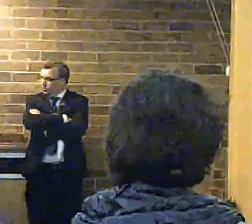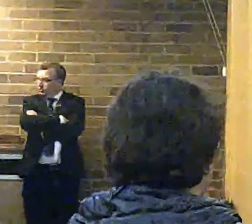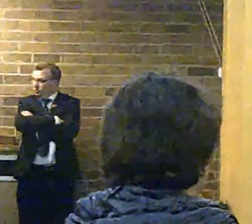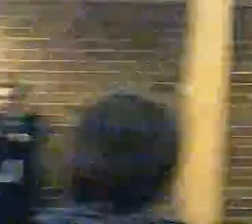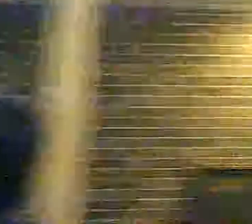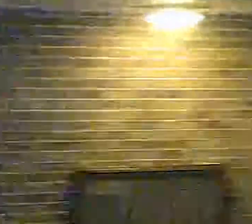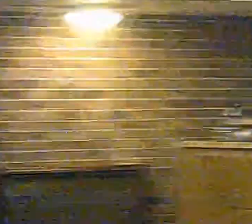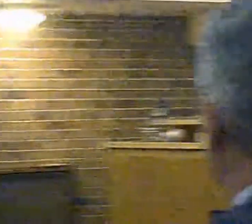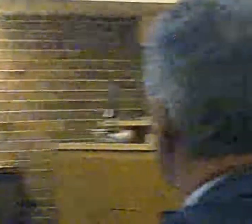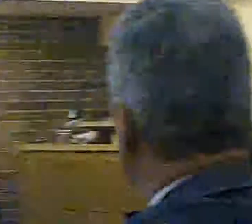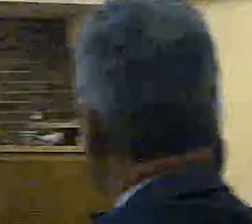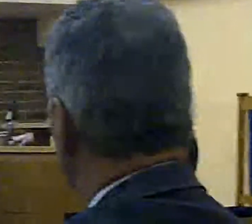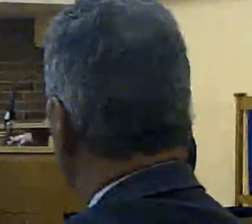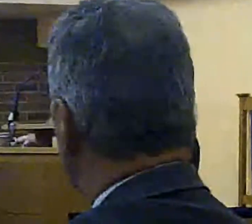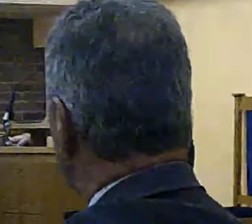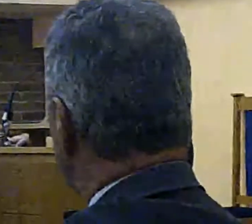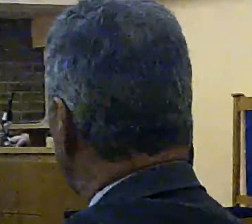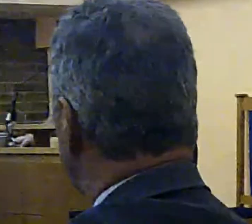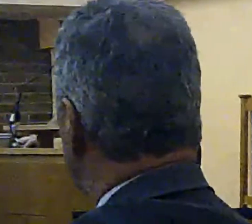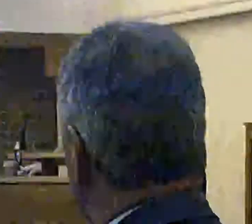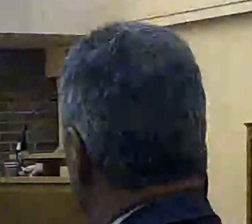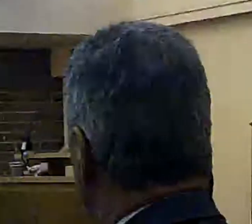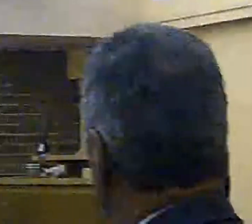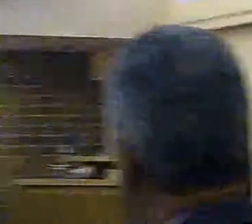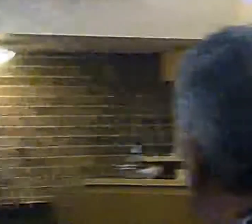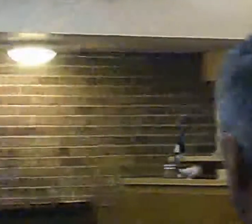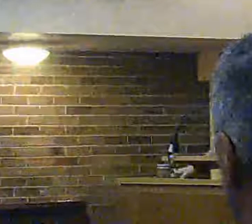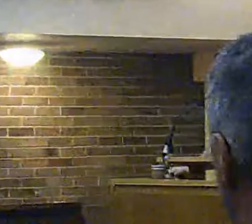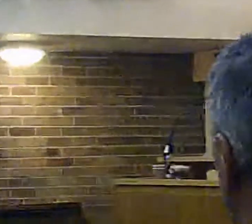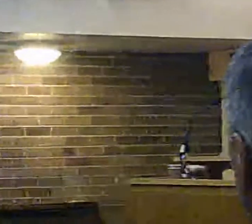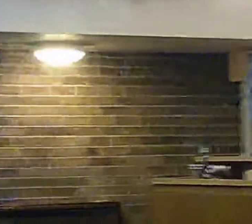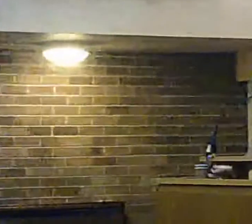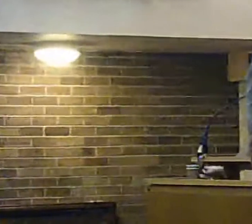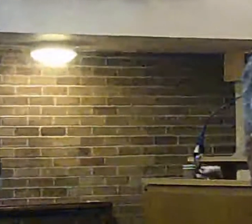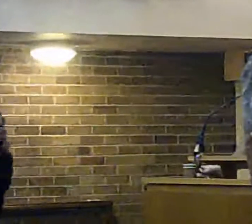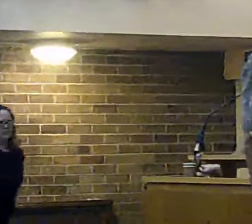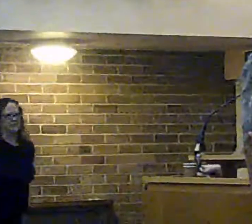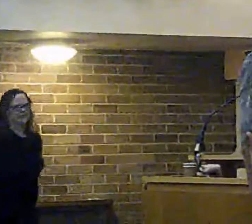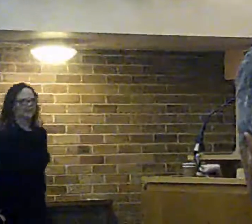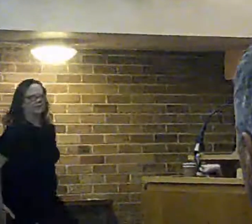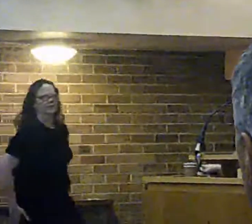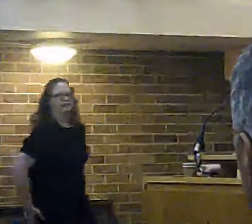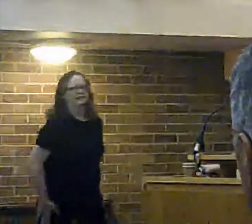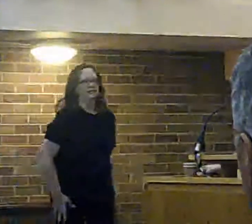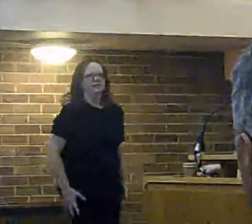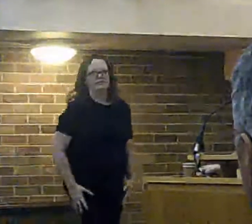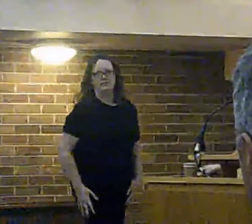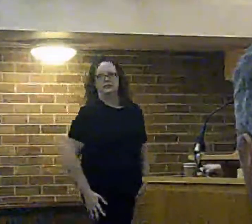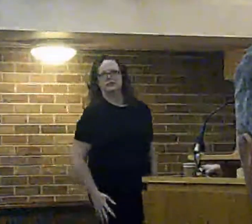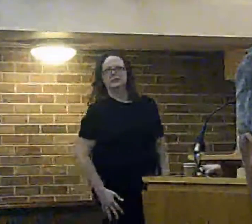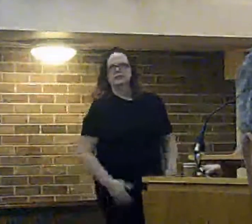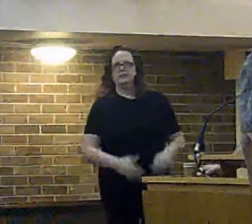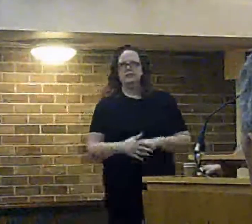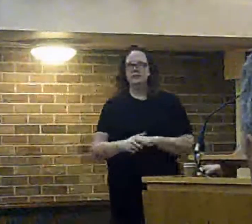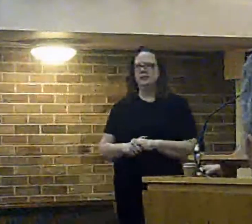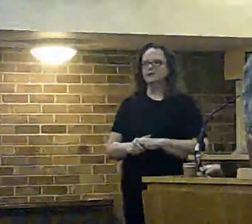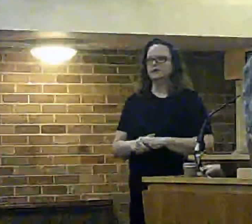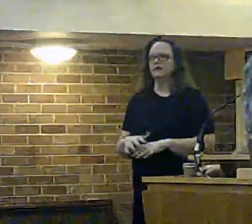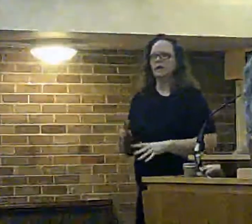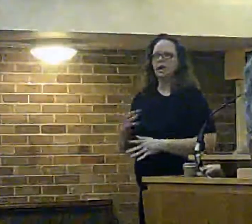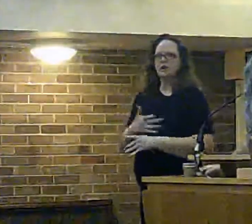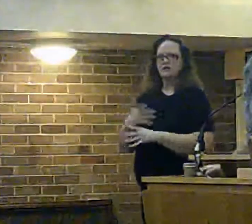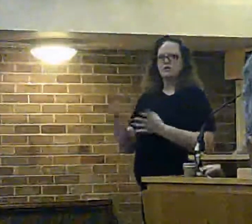maps that I showed previously, what you'll see is the coverage from Perkinhead,